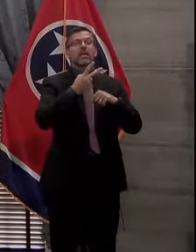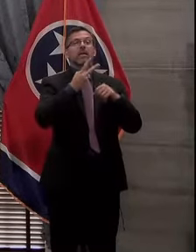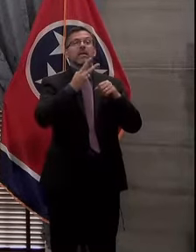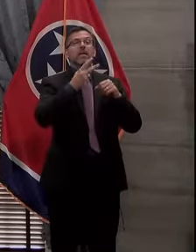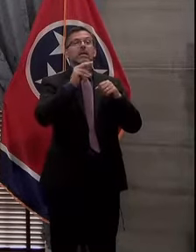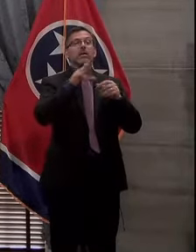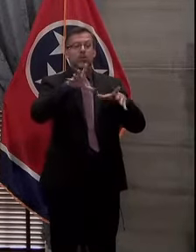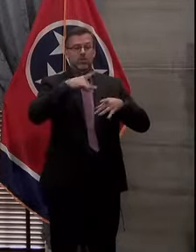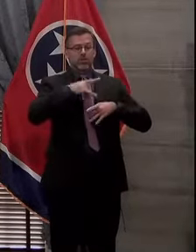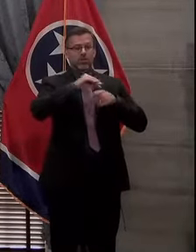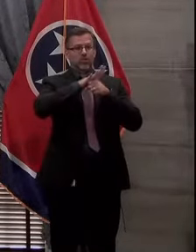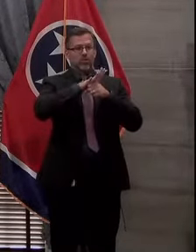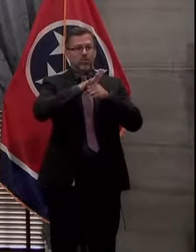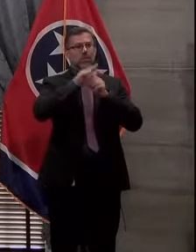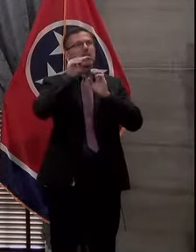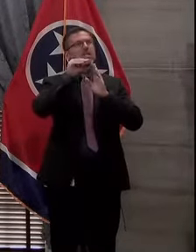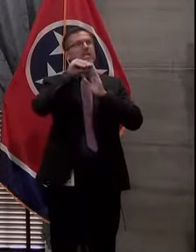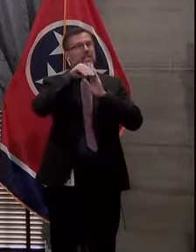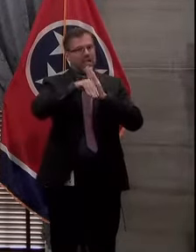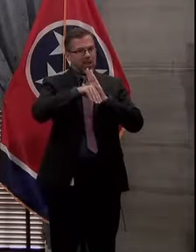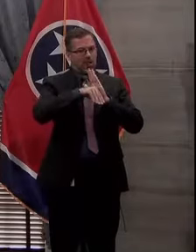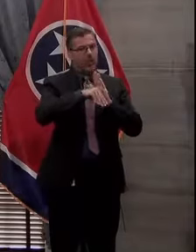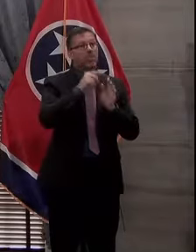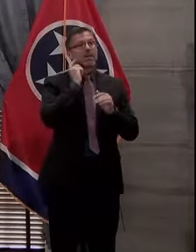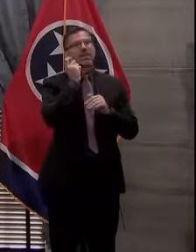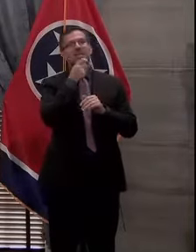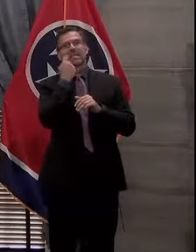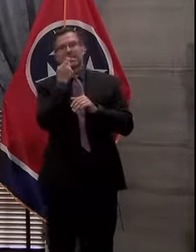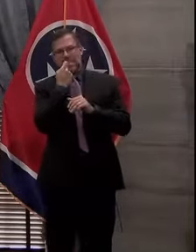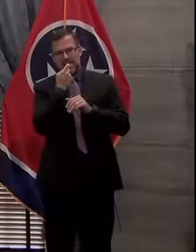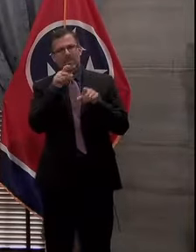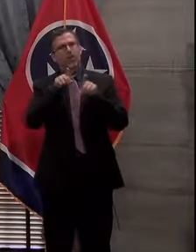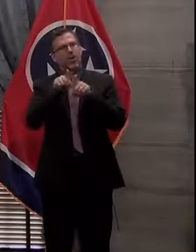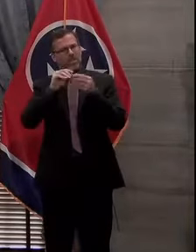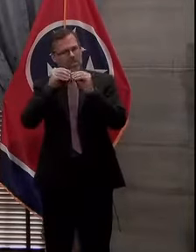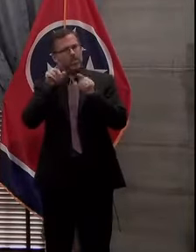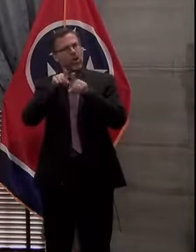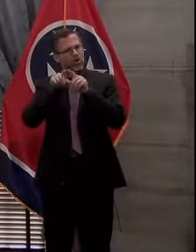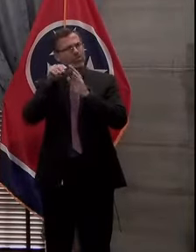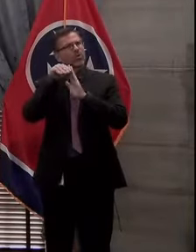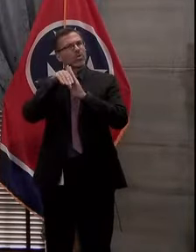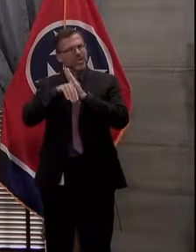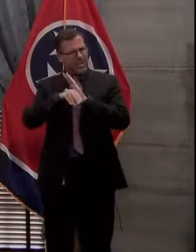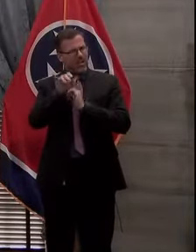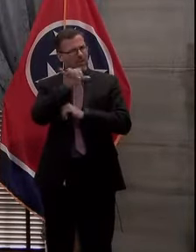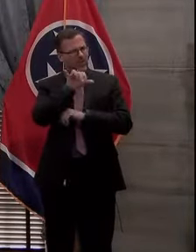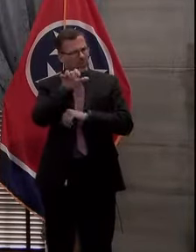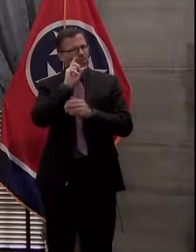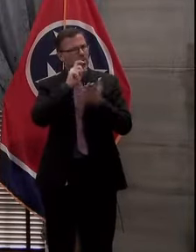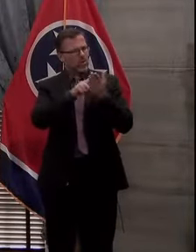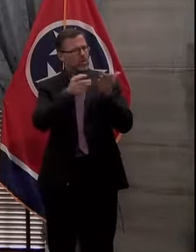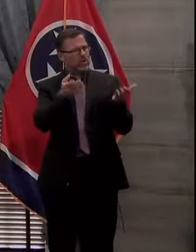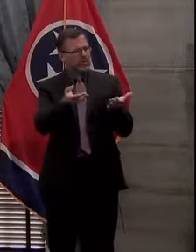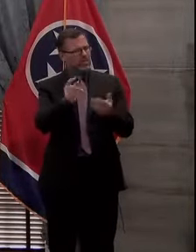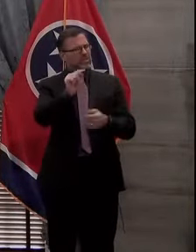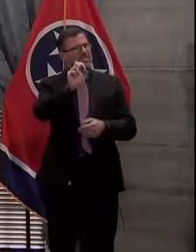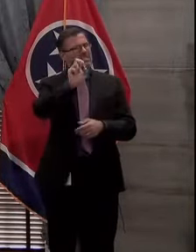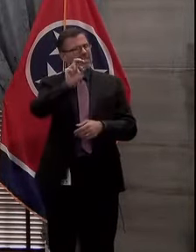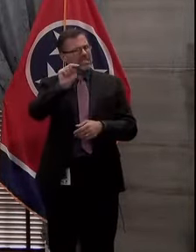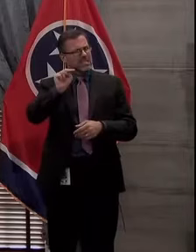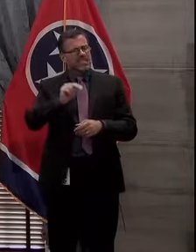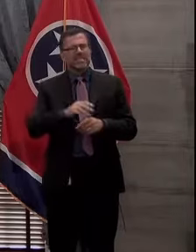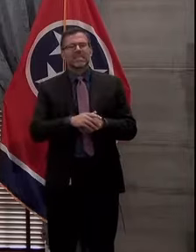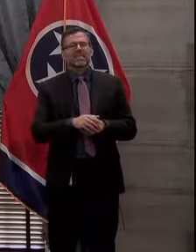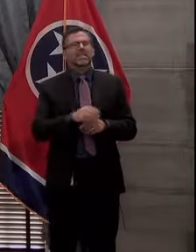as well. We've seen that trend here in Tennessee. It's not dramatic, but it is noticeable. We've seen it here in Tennessee, and there was a